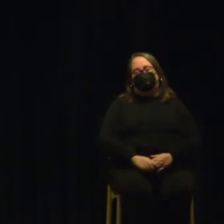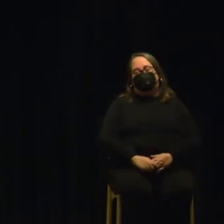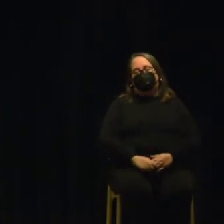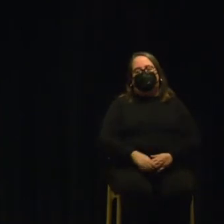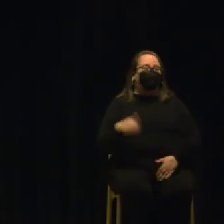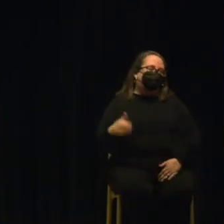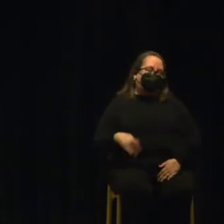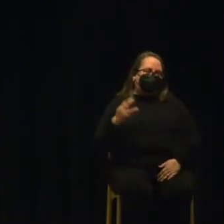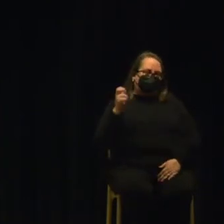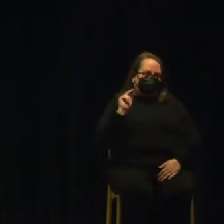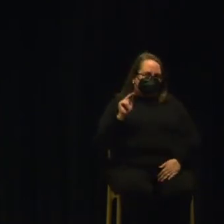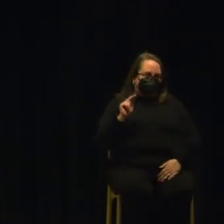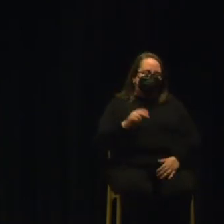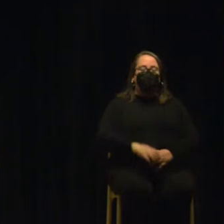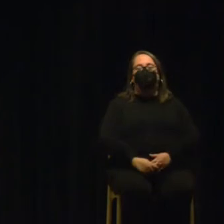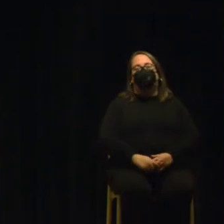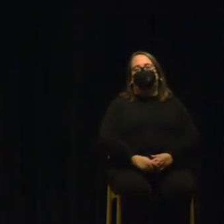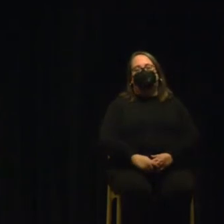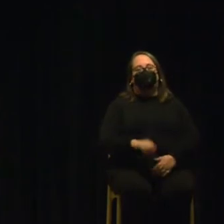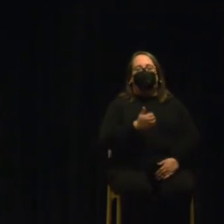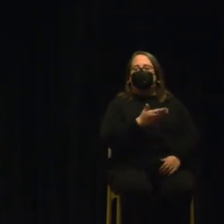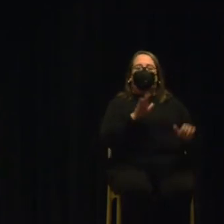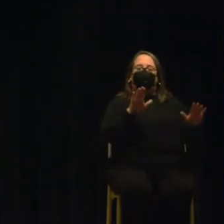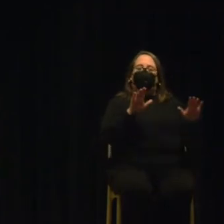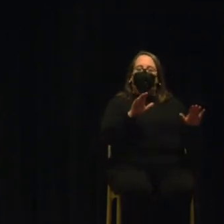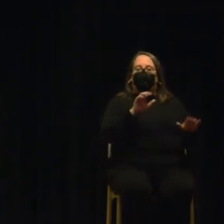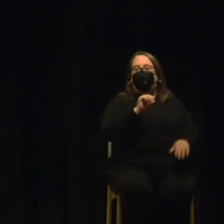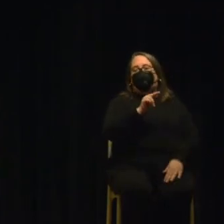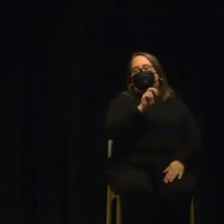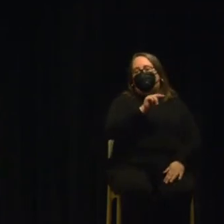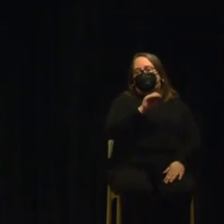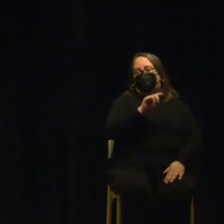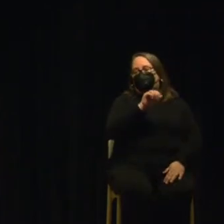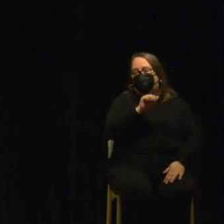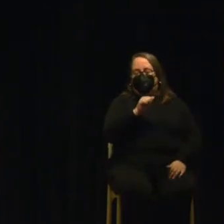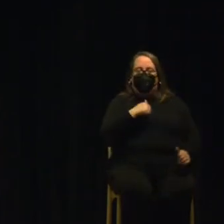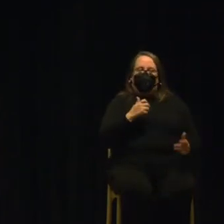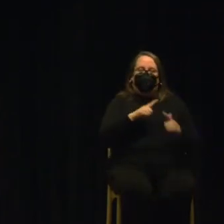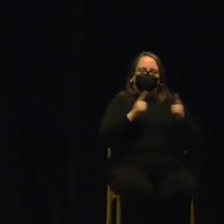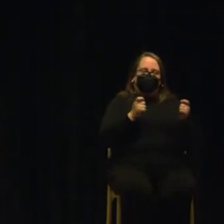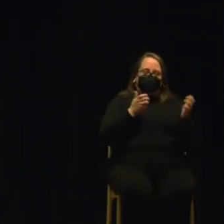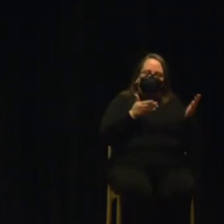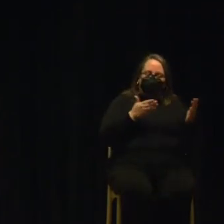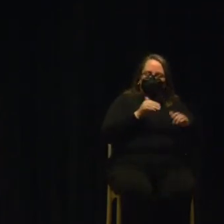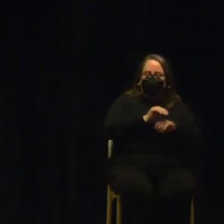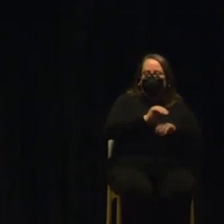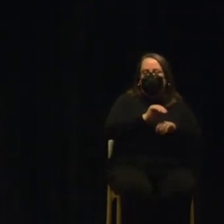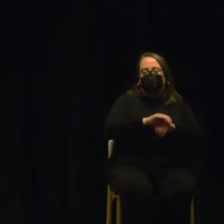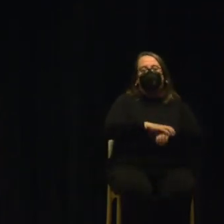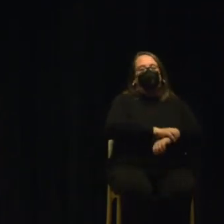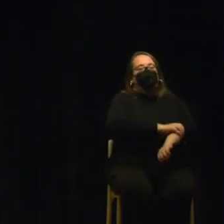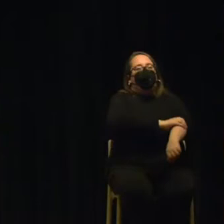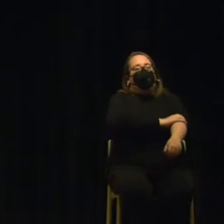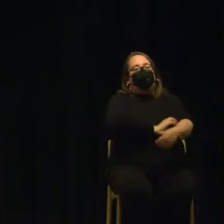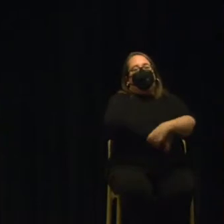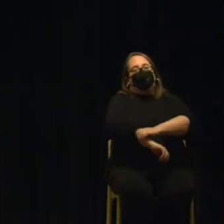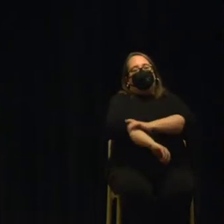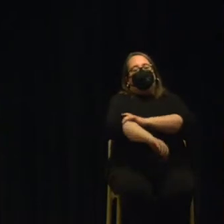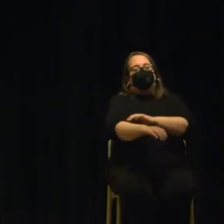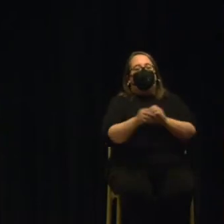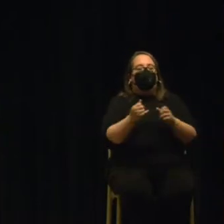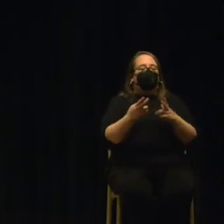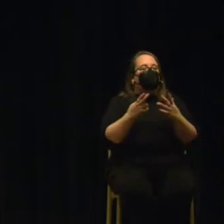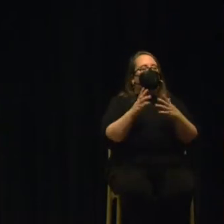I'm Jason. This is the great Adrian Matejka, who we're here to celebrate tonight. I want to say really quickly, just